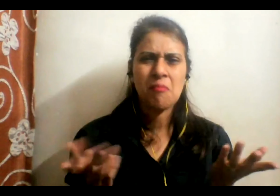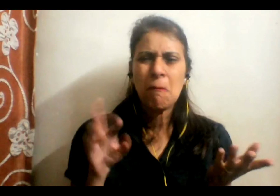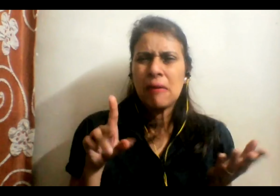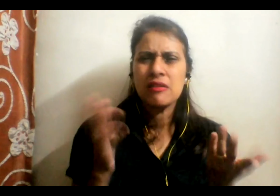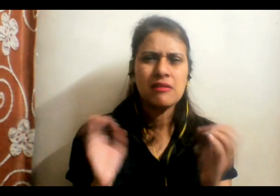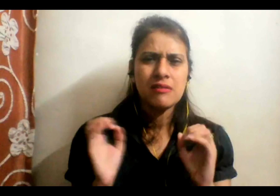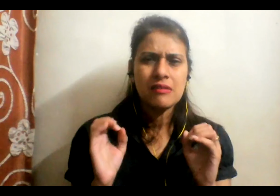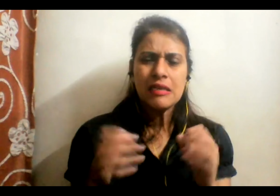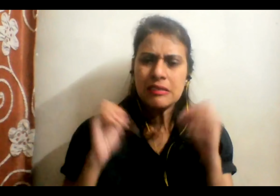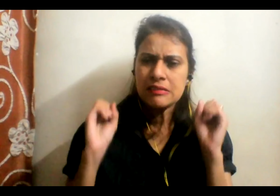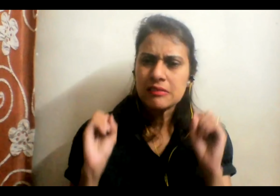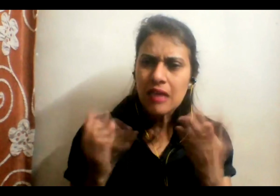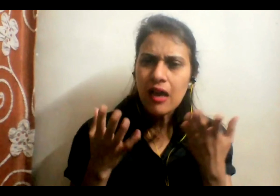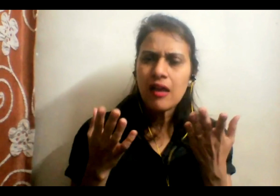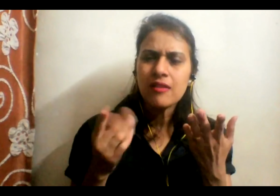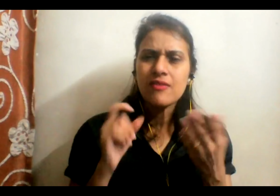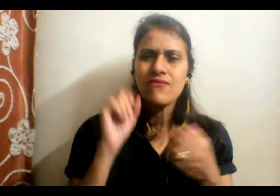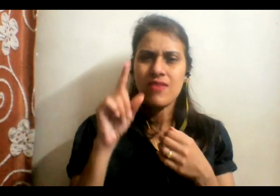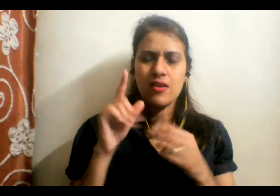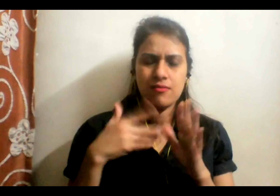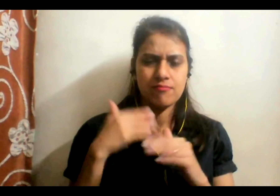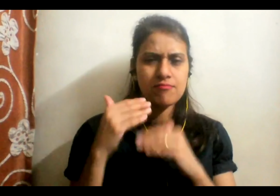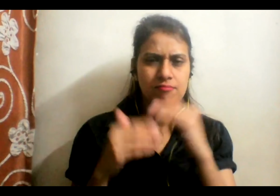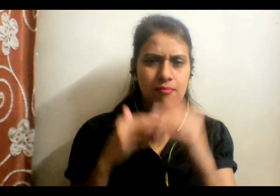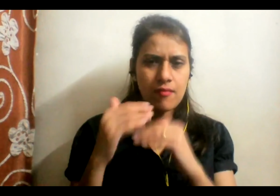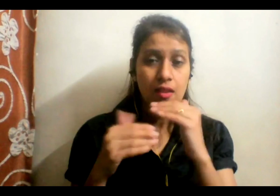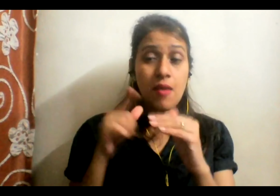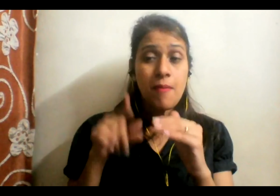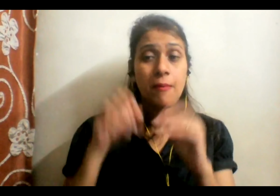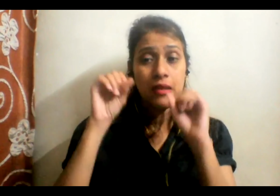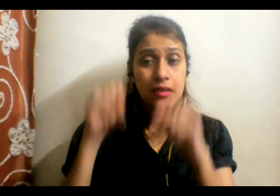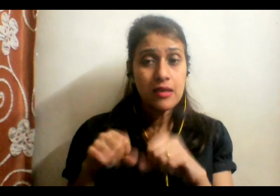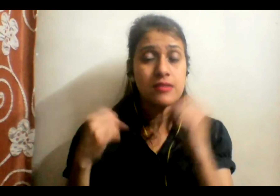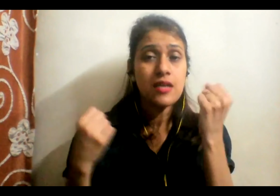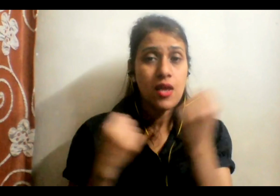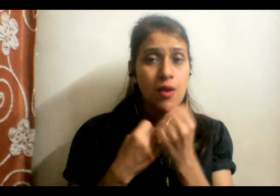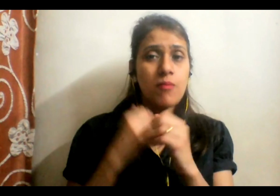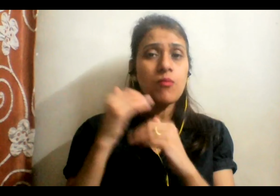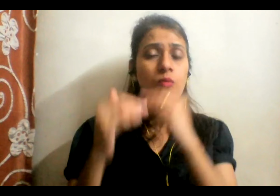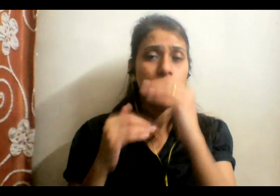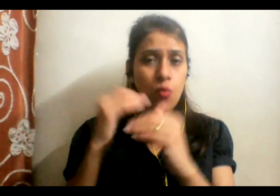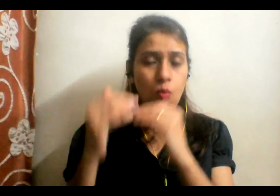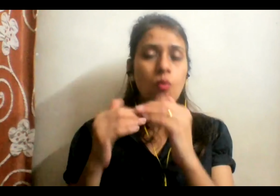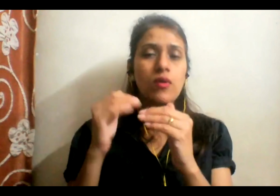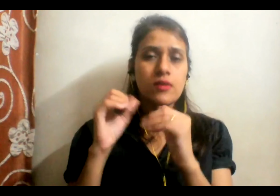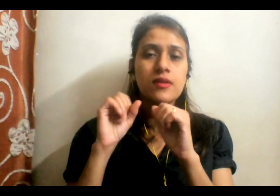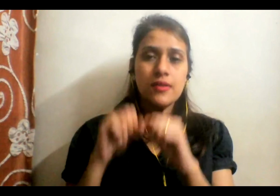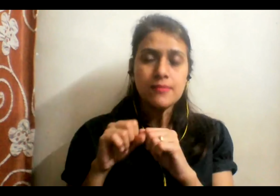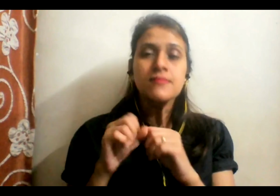why you started it in the first place, remembering that might help you to, move on and go ahead and